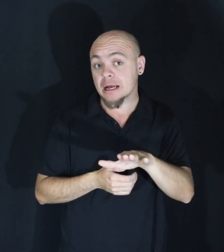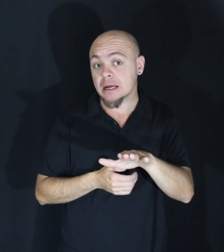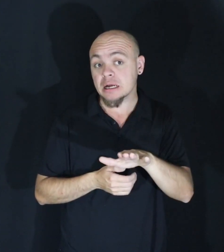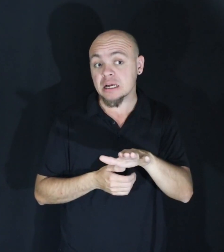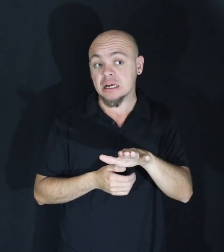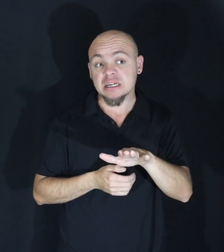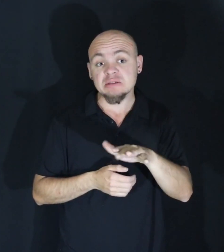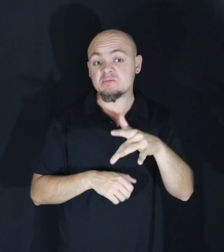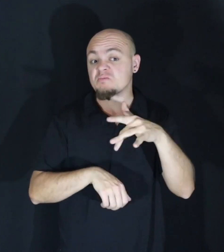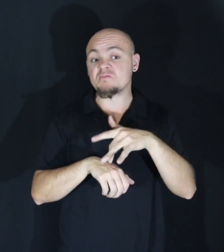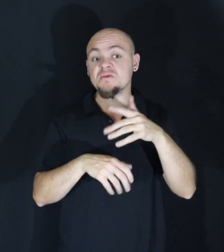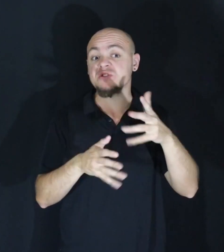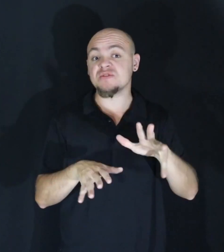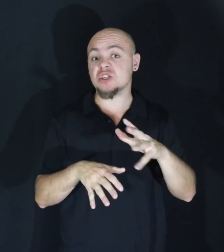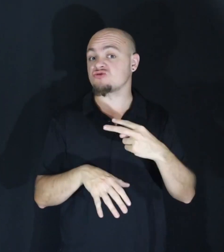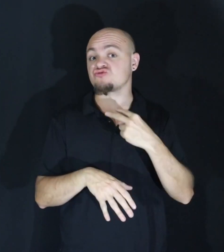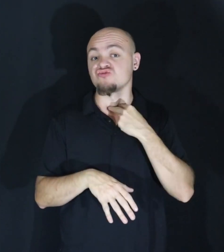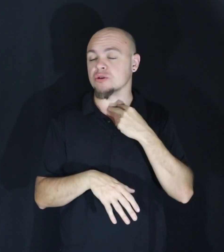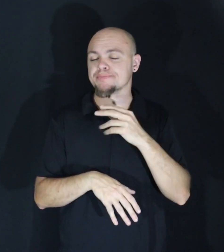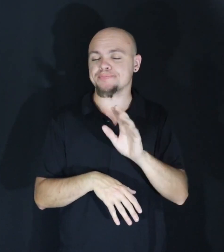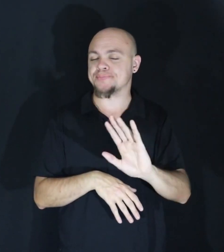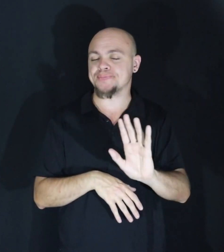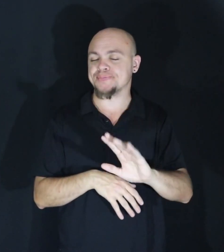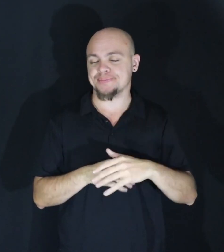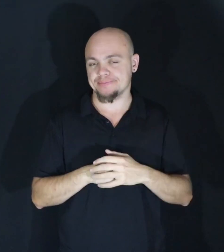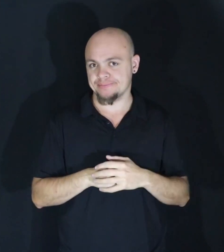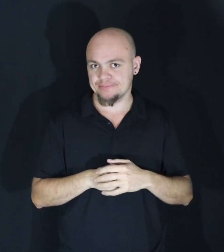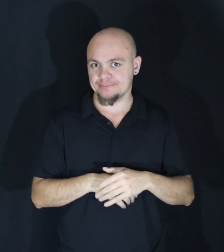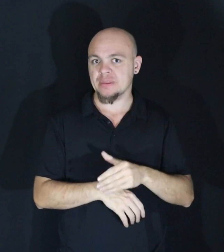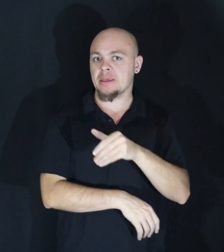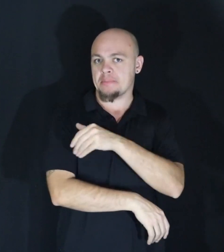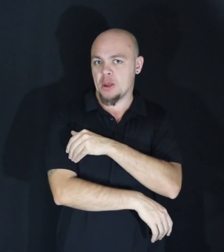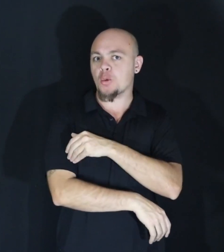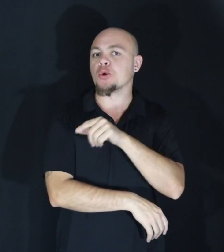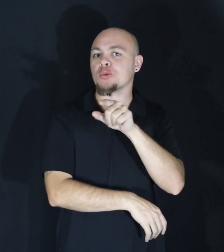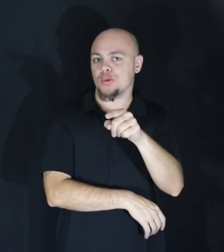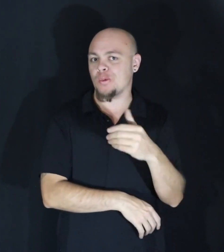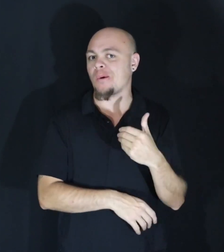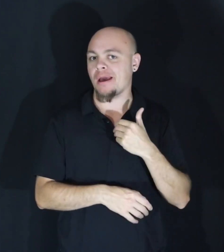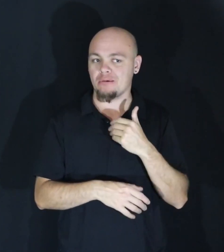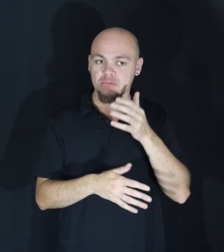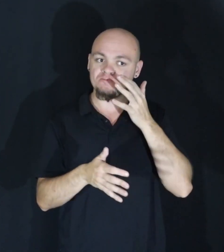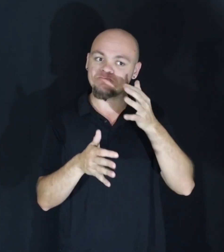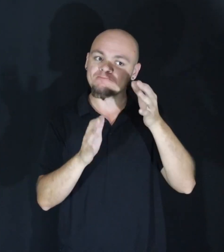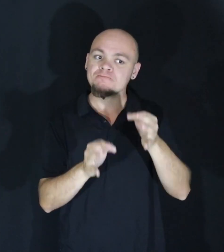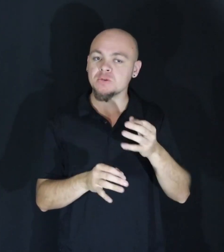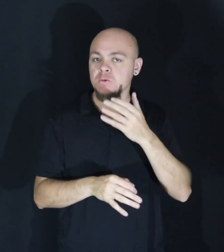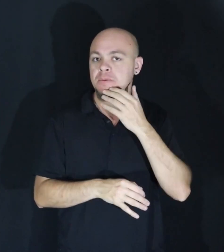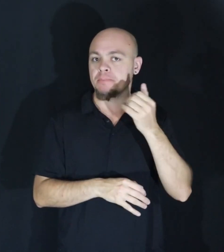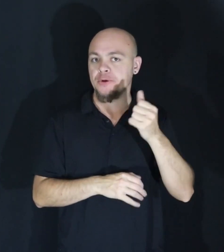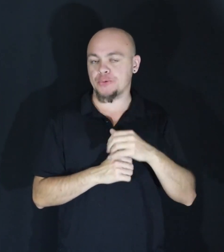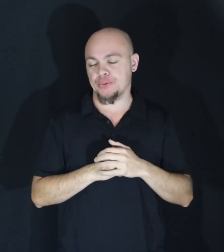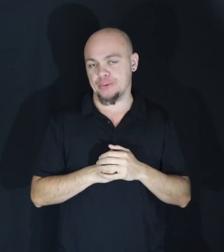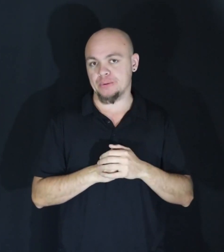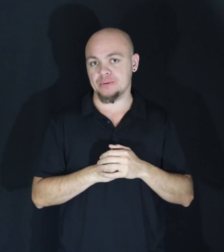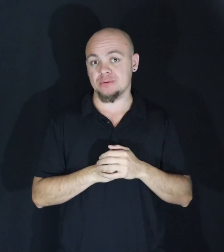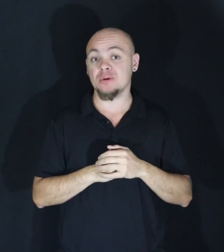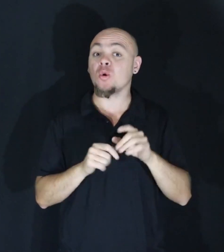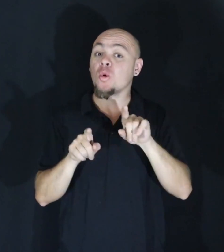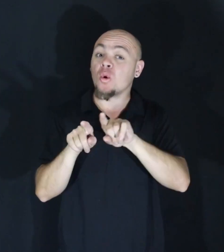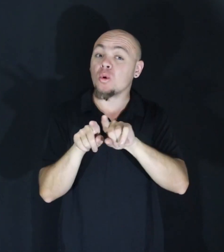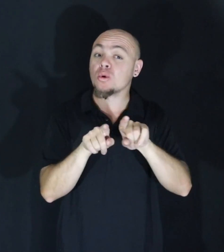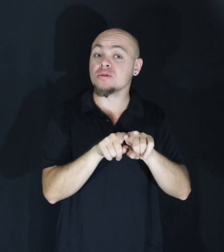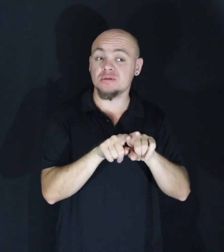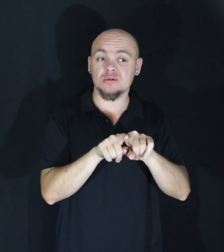done deal? That you have the power to make healthier choices, and that